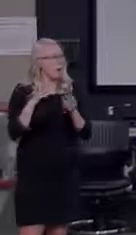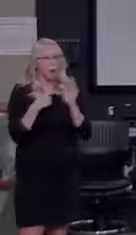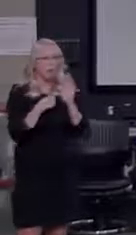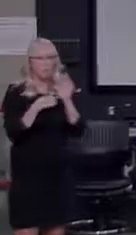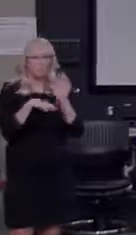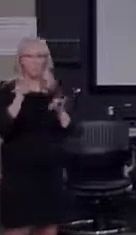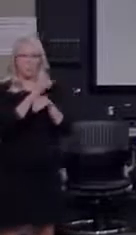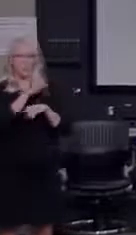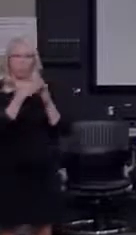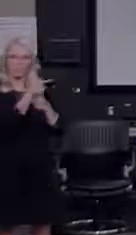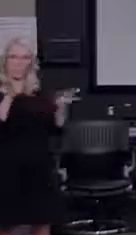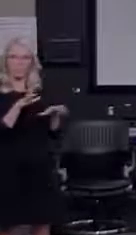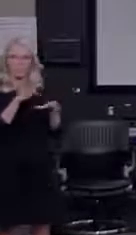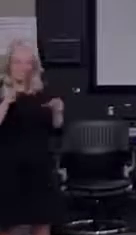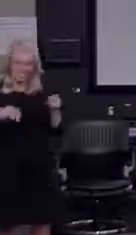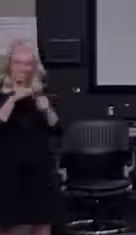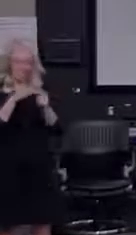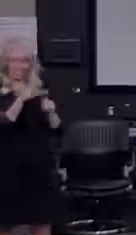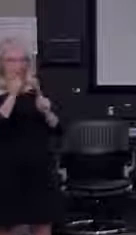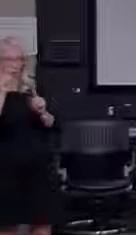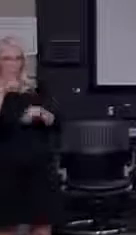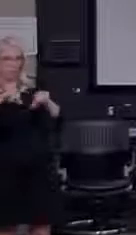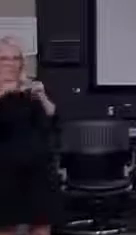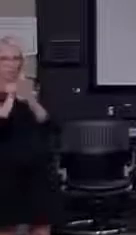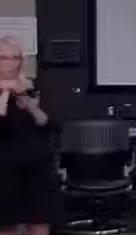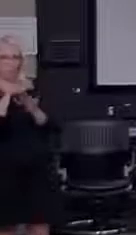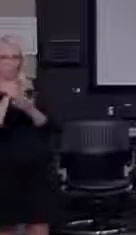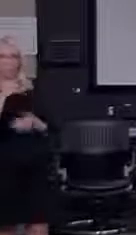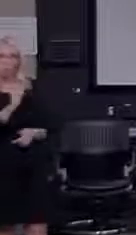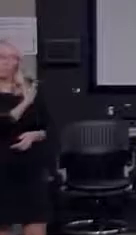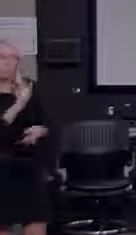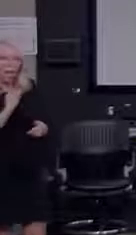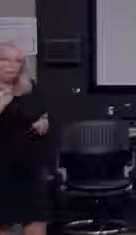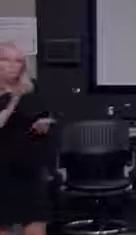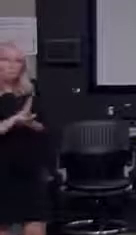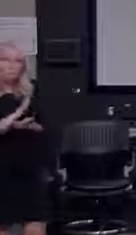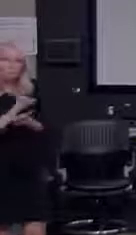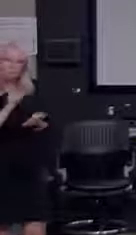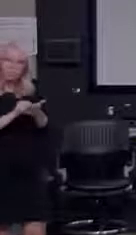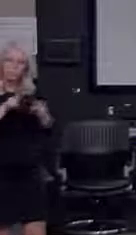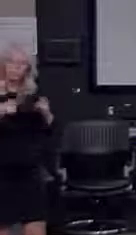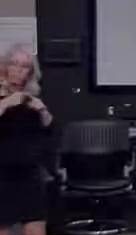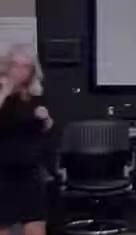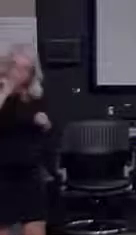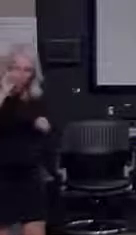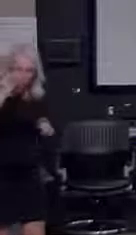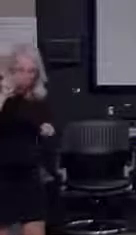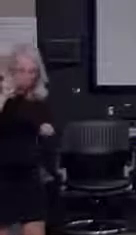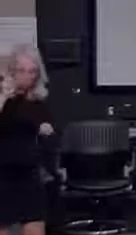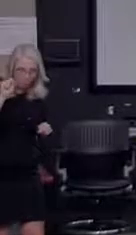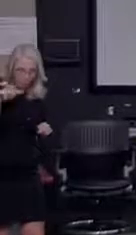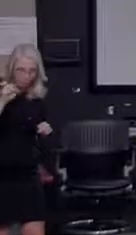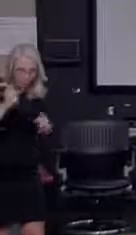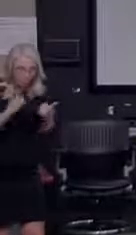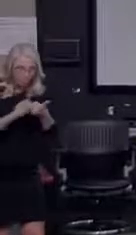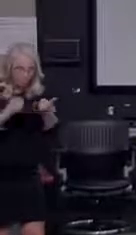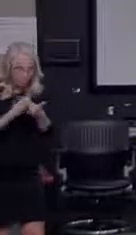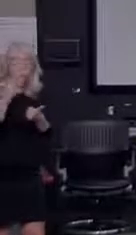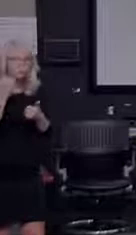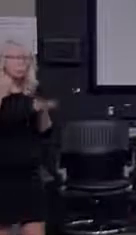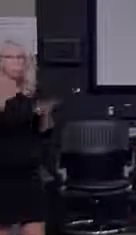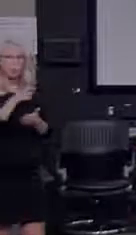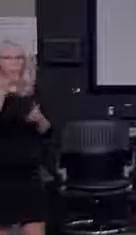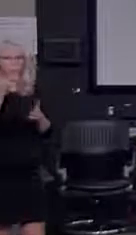of the science of learning. There are actually papers on Simon Says, because what kids learn with Simon Says